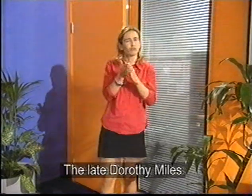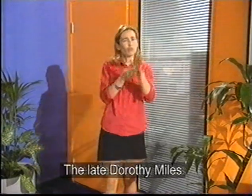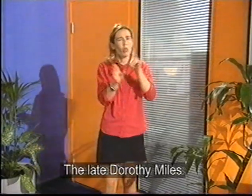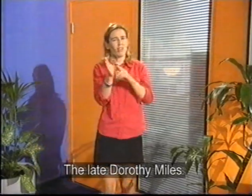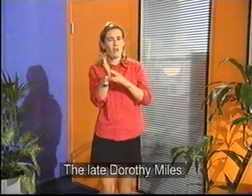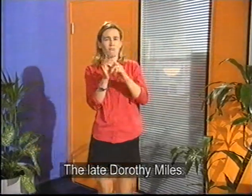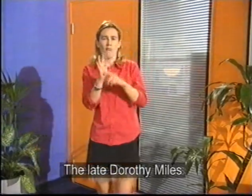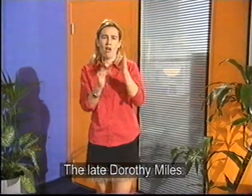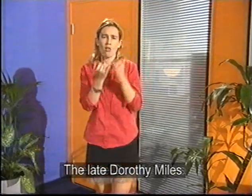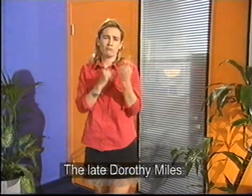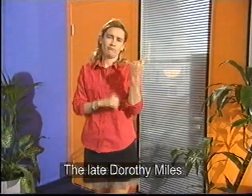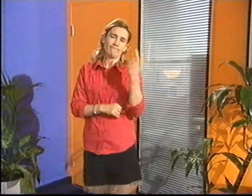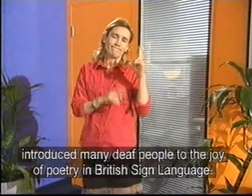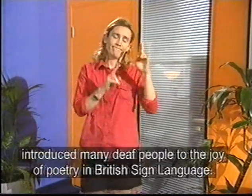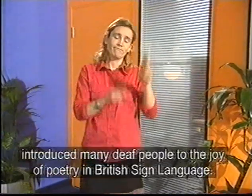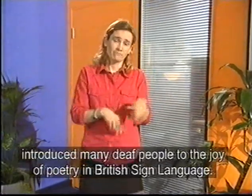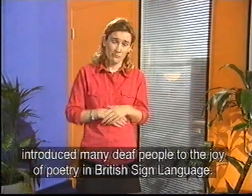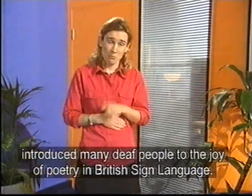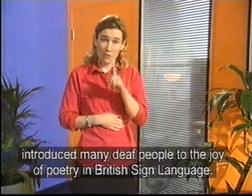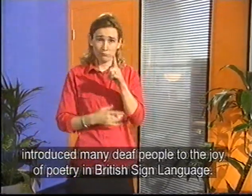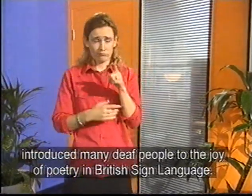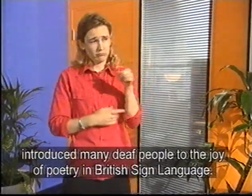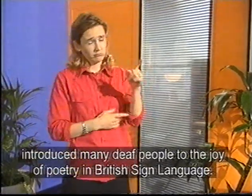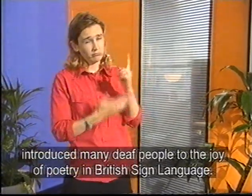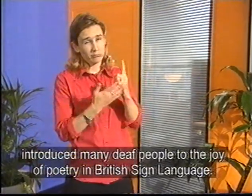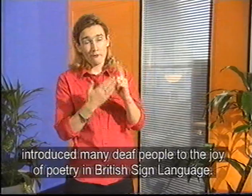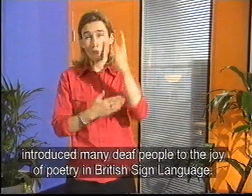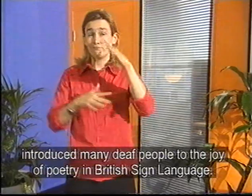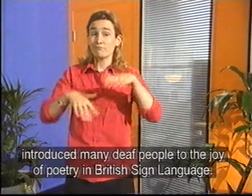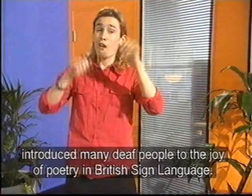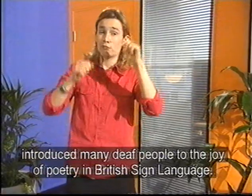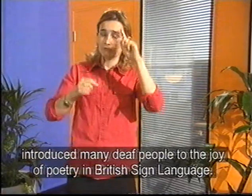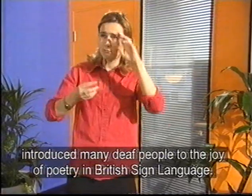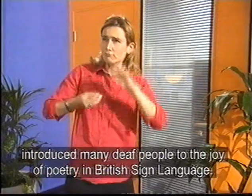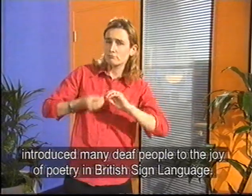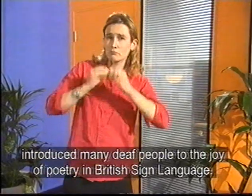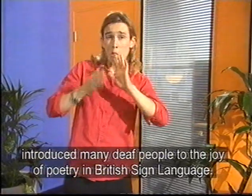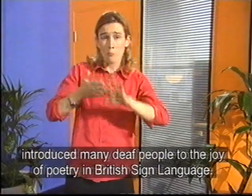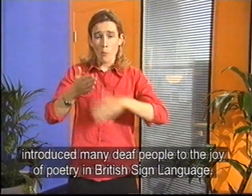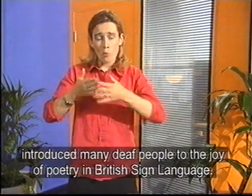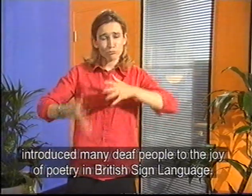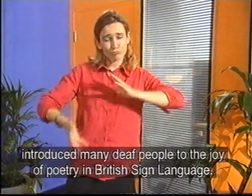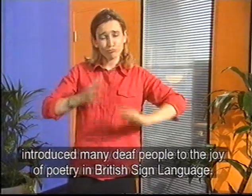The late Dorothy Miles introduced many deaf people to the joy of poetry in British Sign Language.